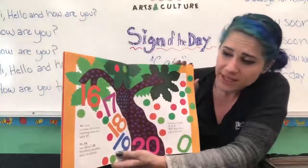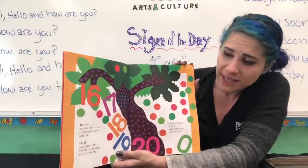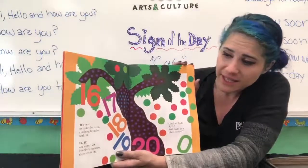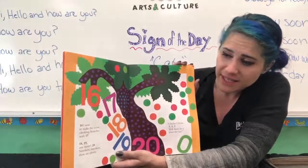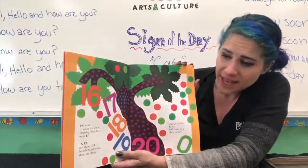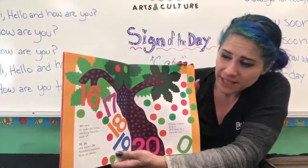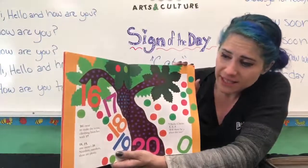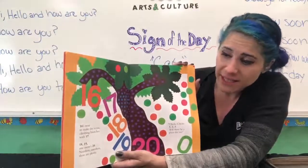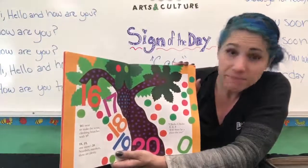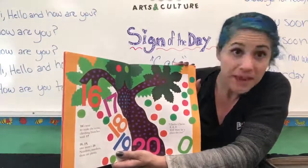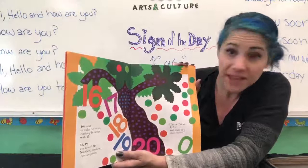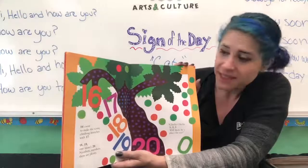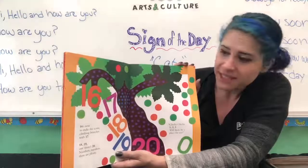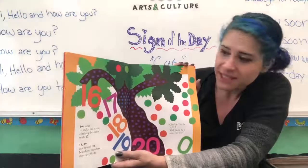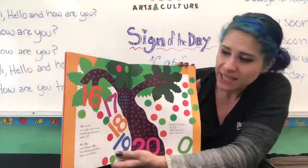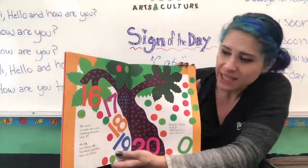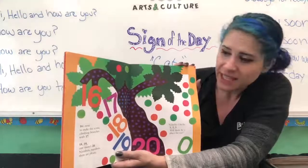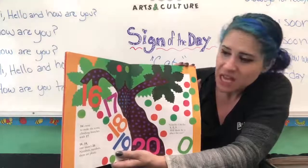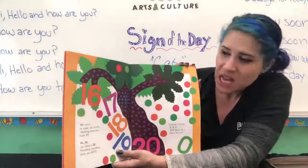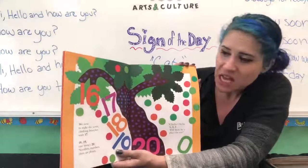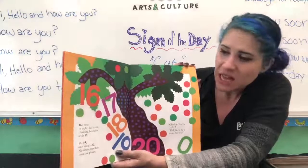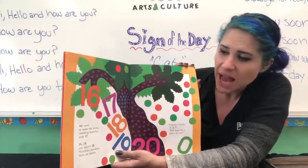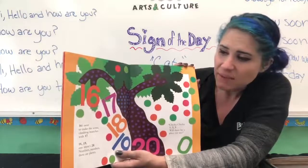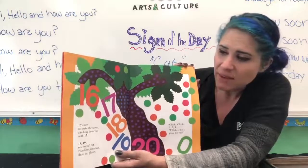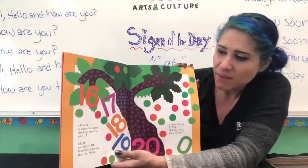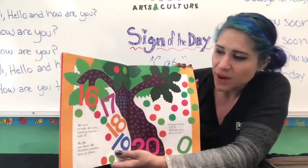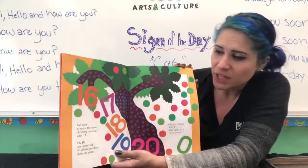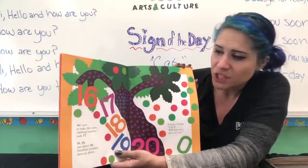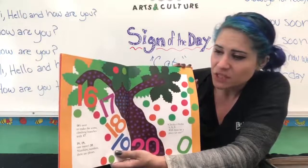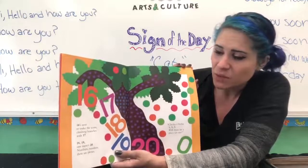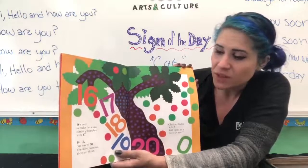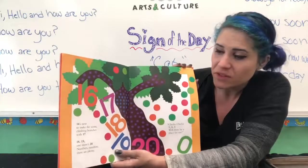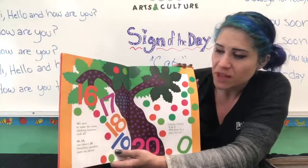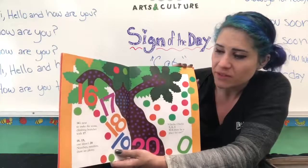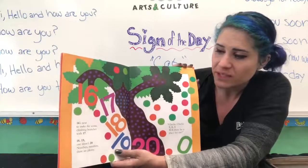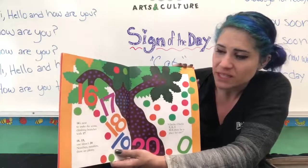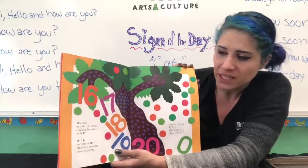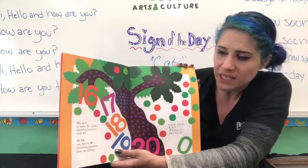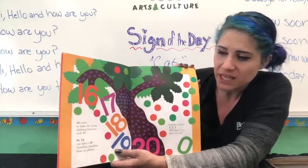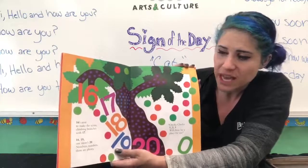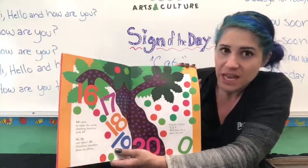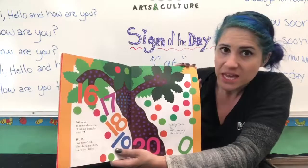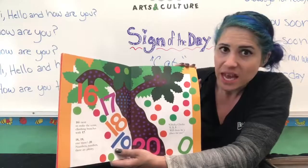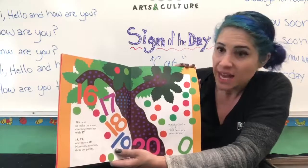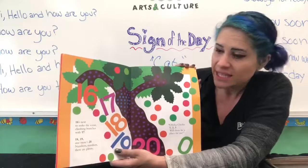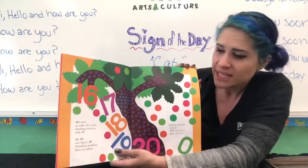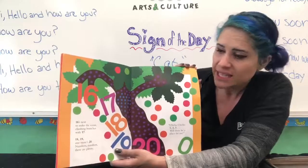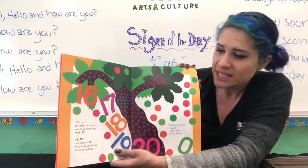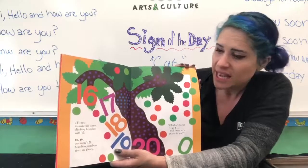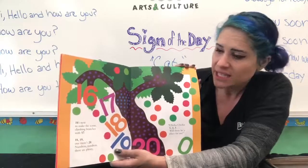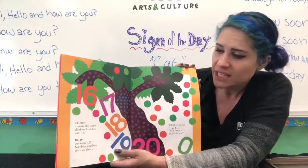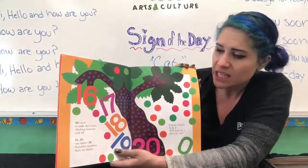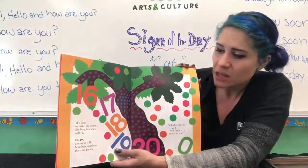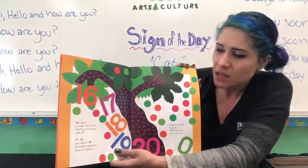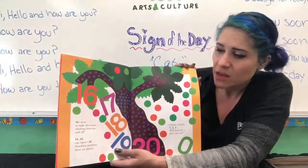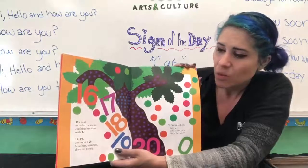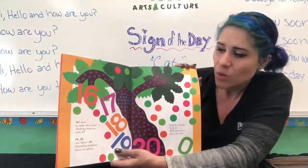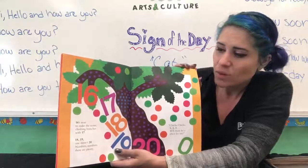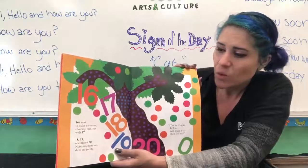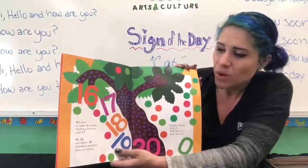16's next to make the scene, climbing branches with 17. 18, 19, one more